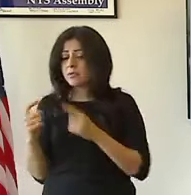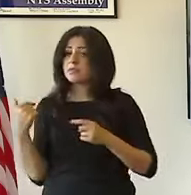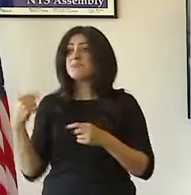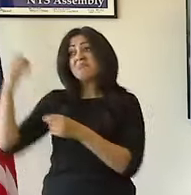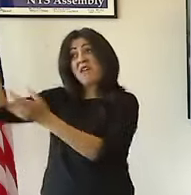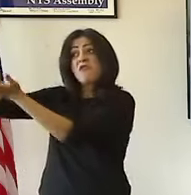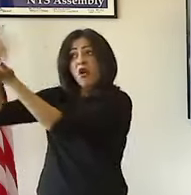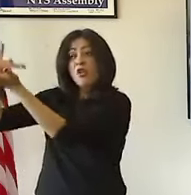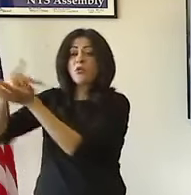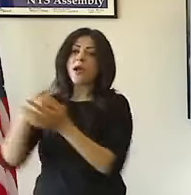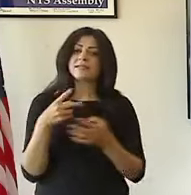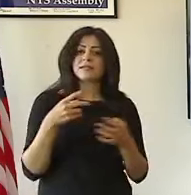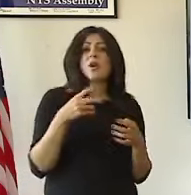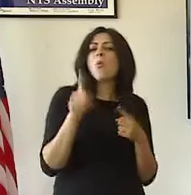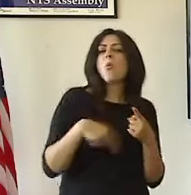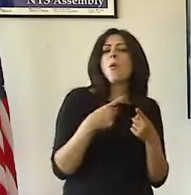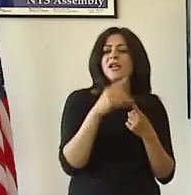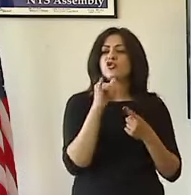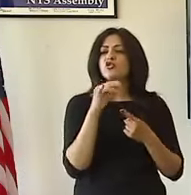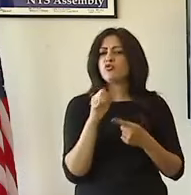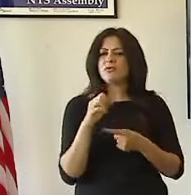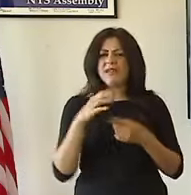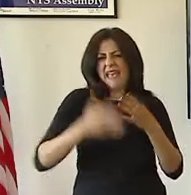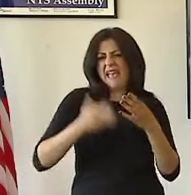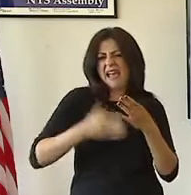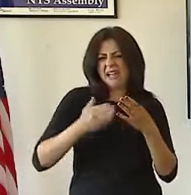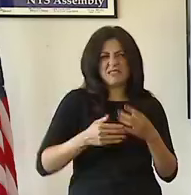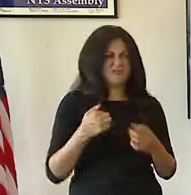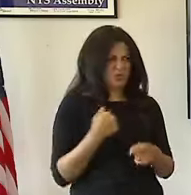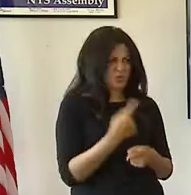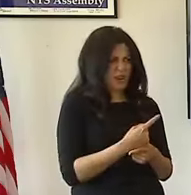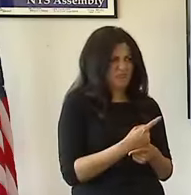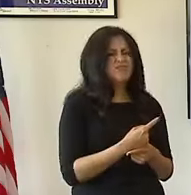the end of June. That's correct, right? The end of June. So what